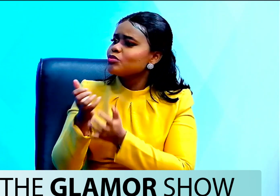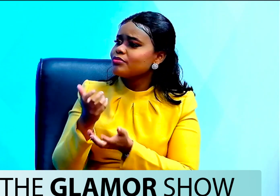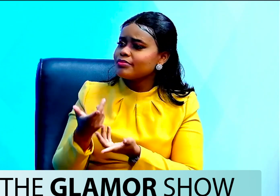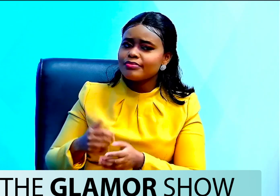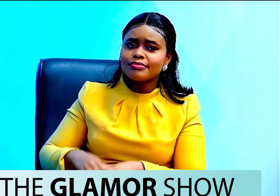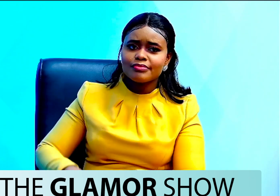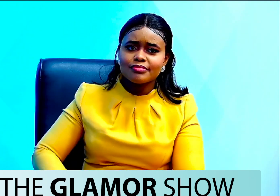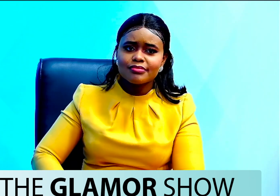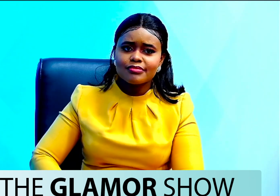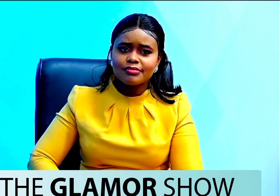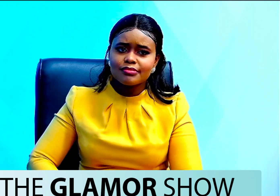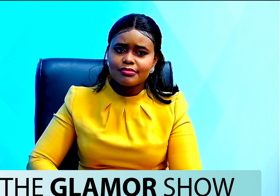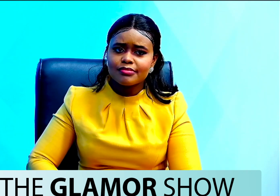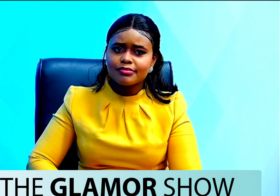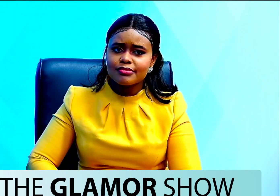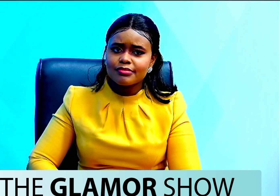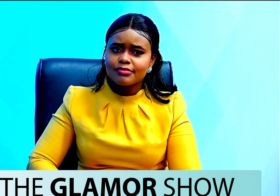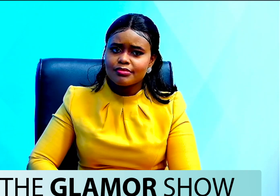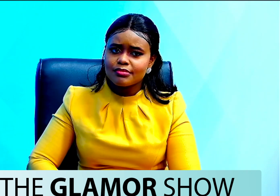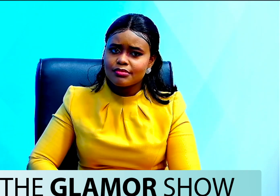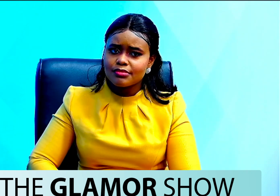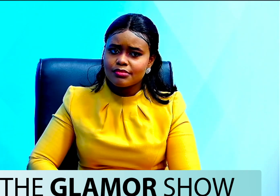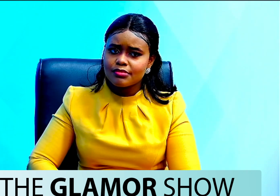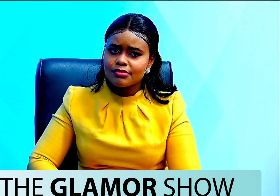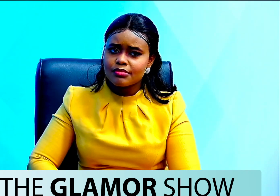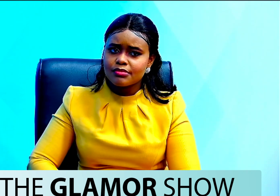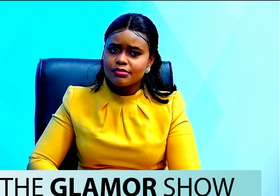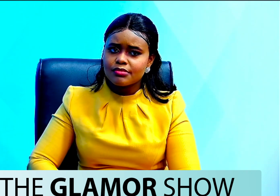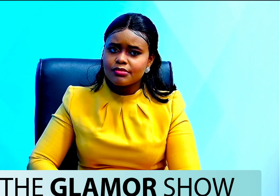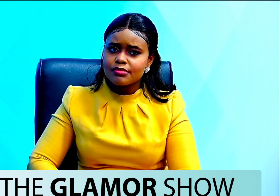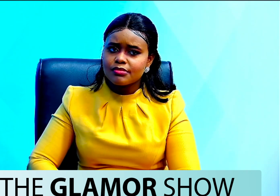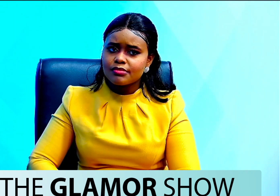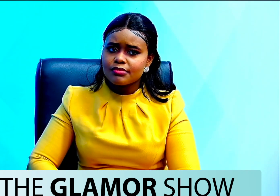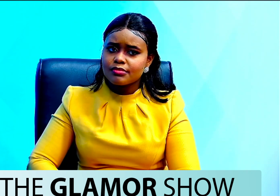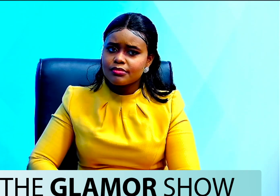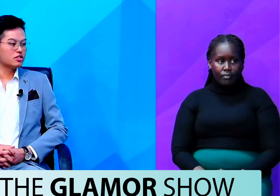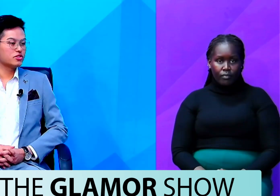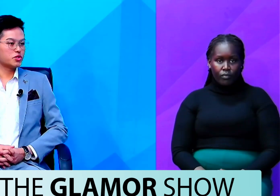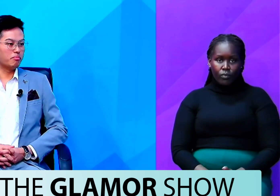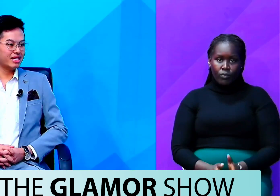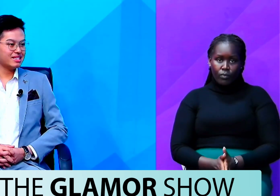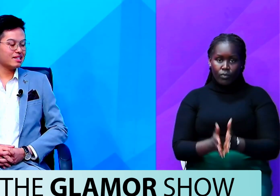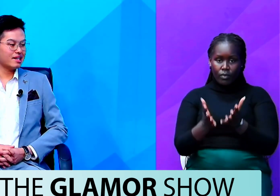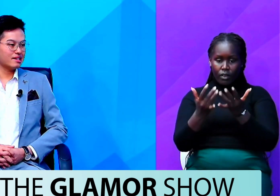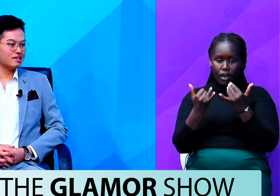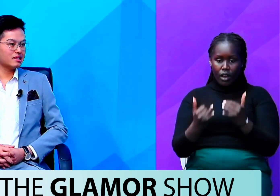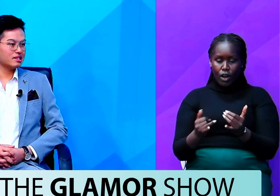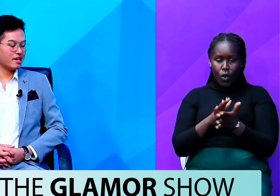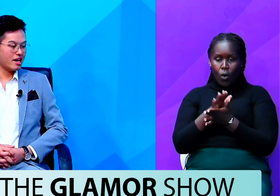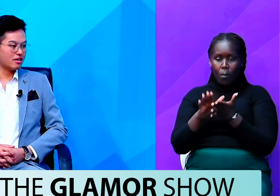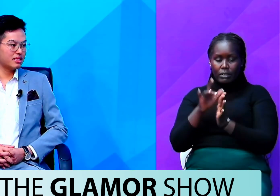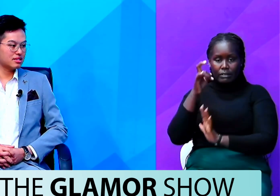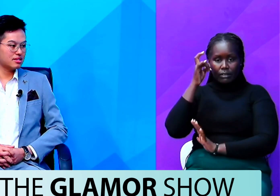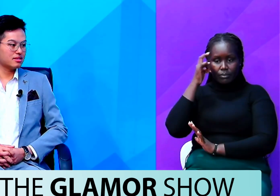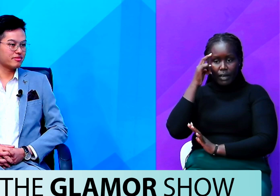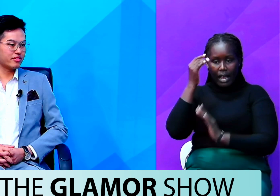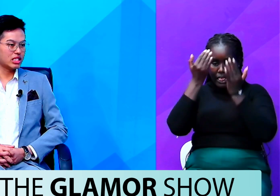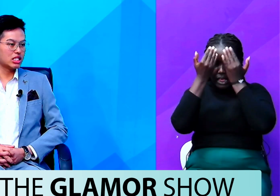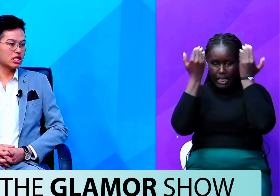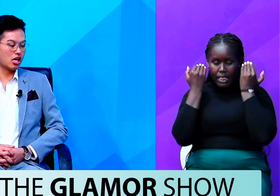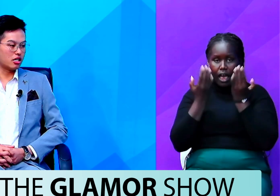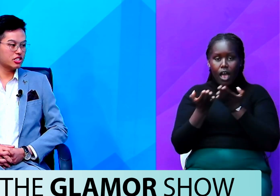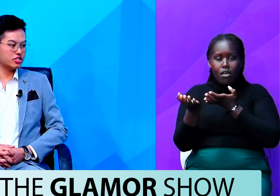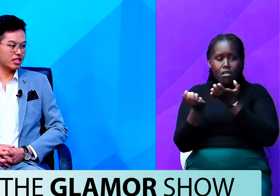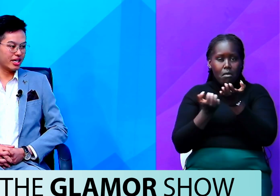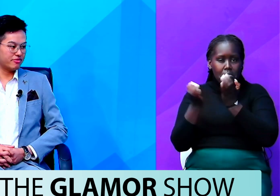is this a business generally, in a general perspective? How is the hair industry? So basically, I think the hair business is